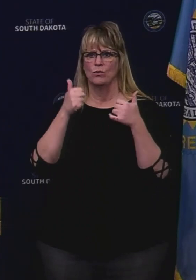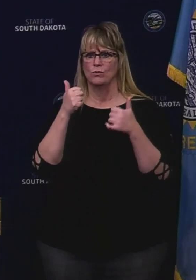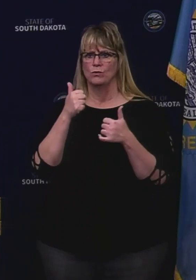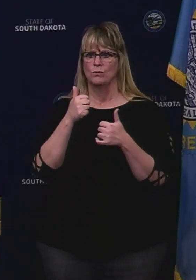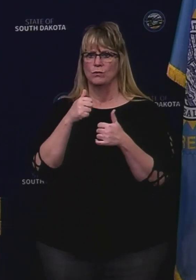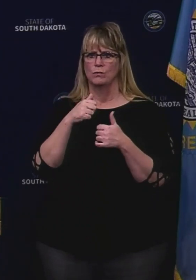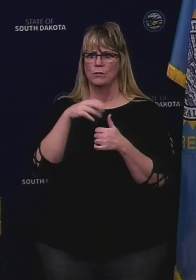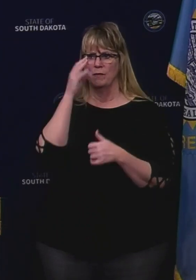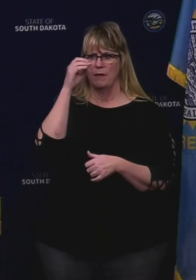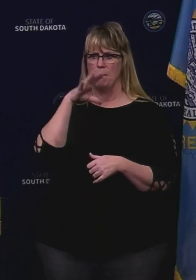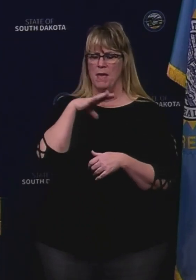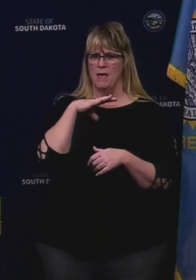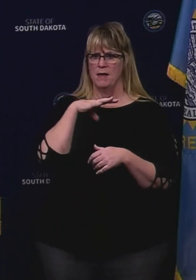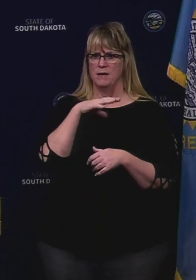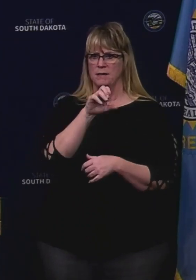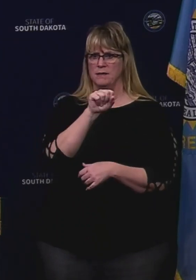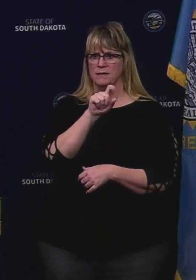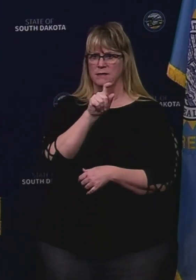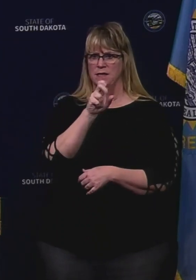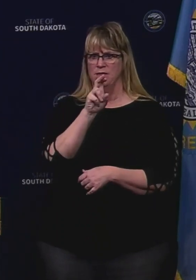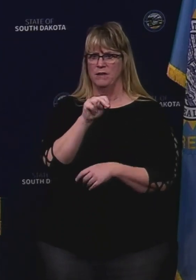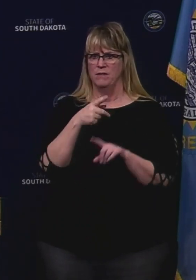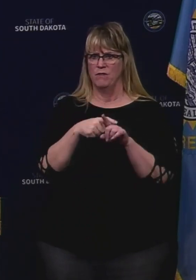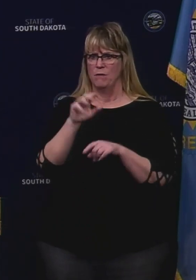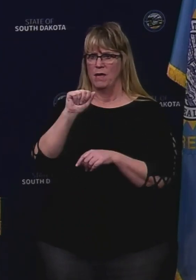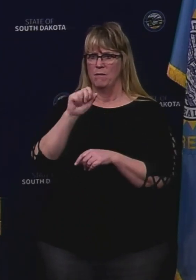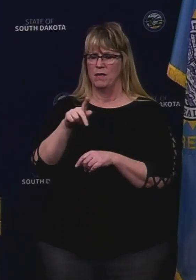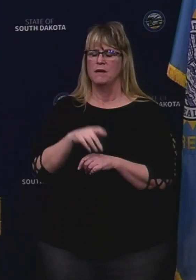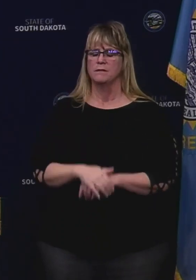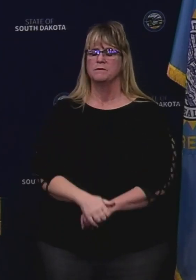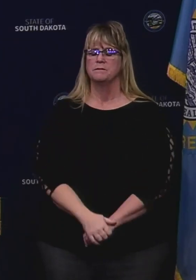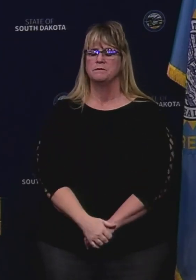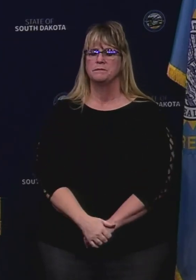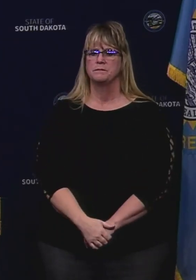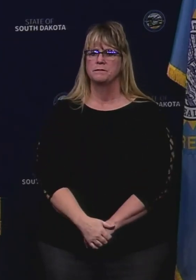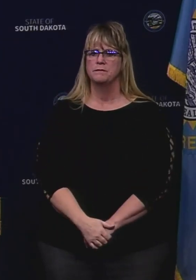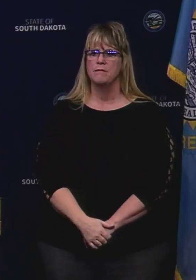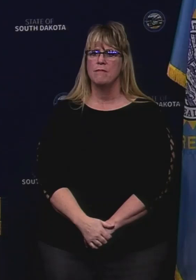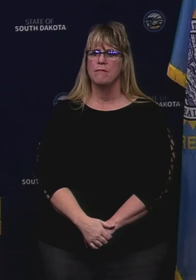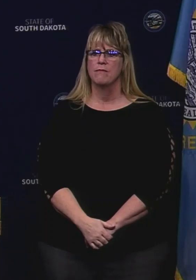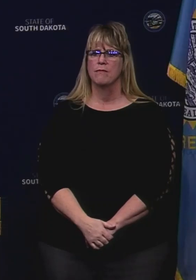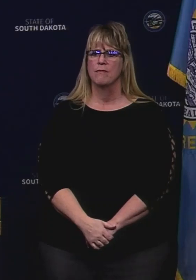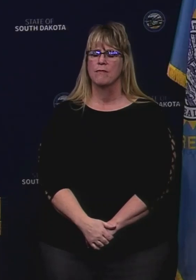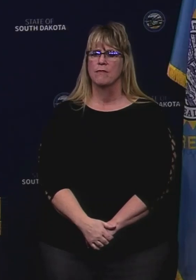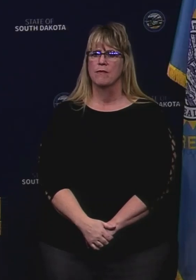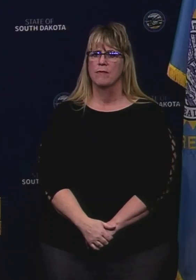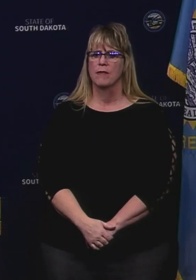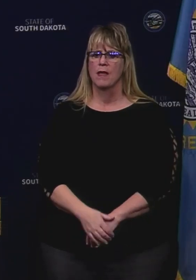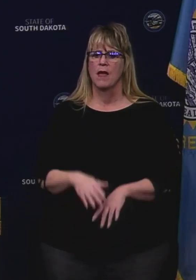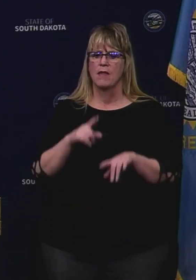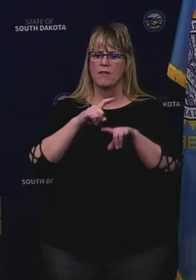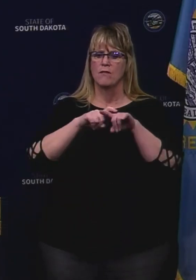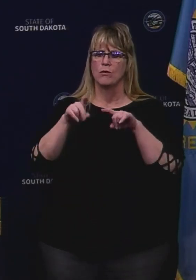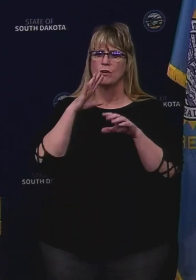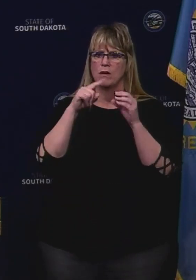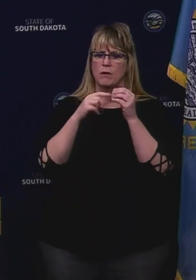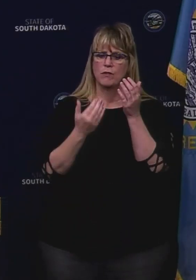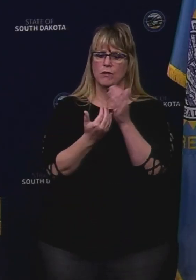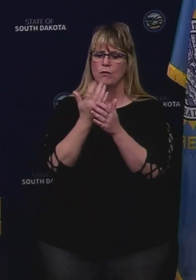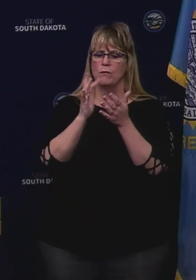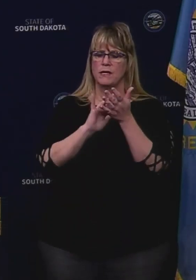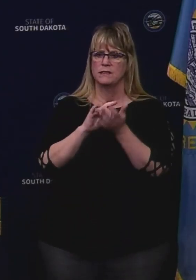Stephen from AP. Thanks, Governor. I wanted to ask you about the